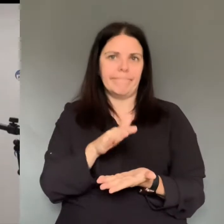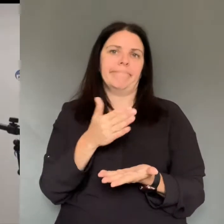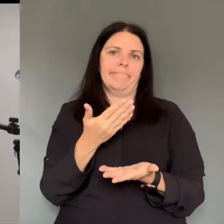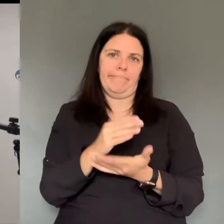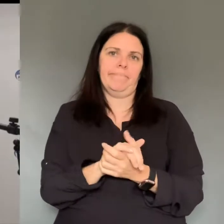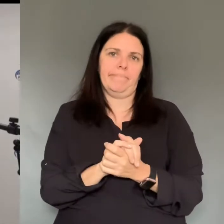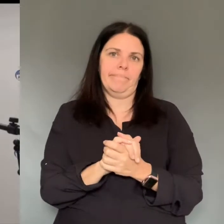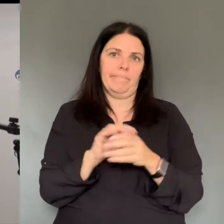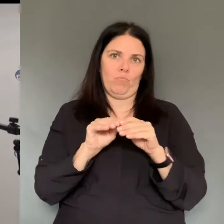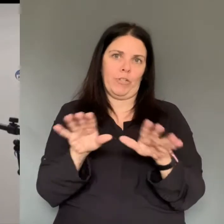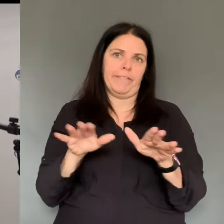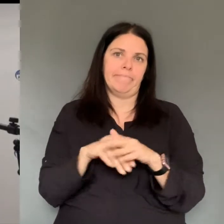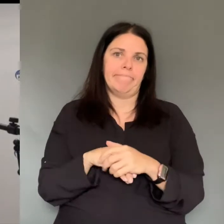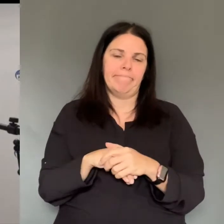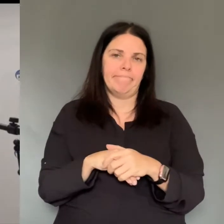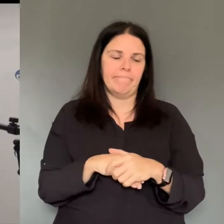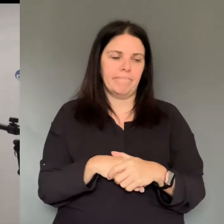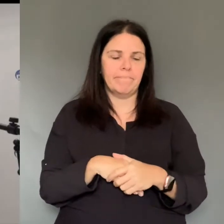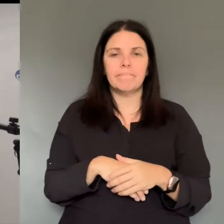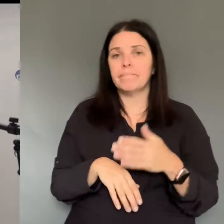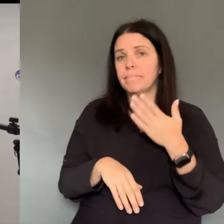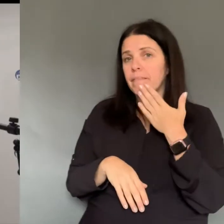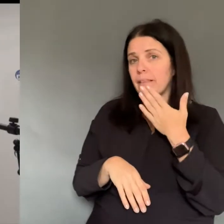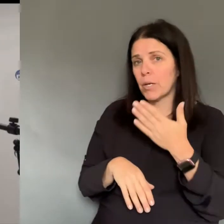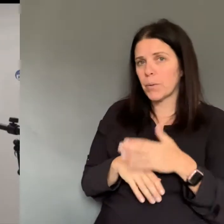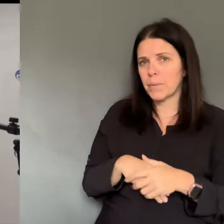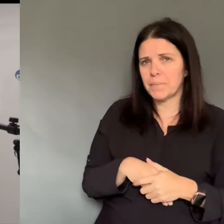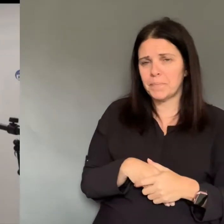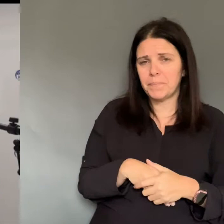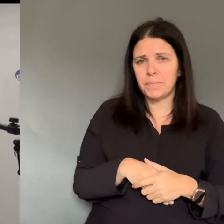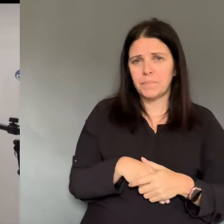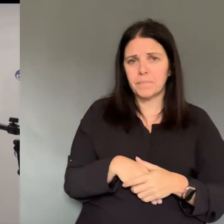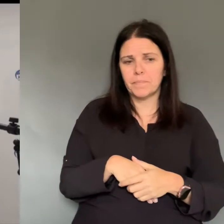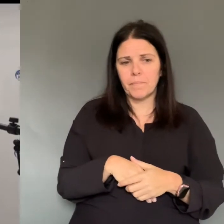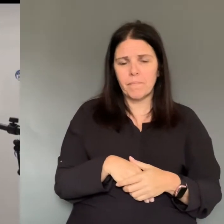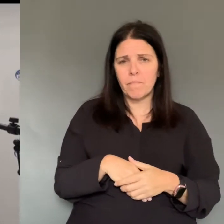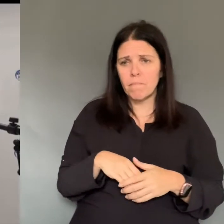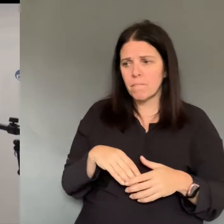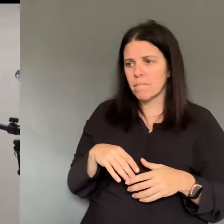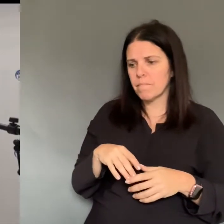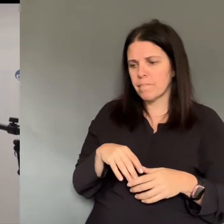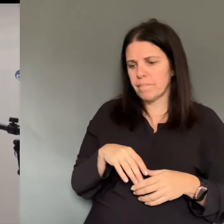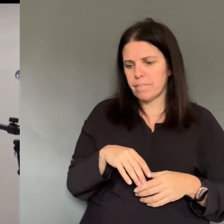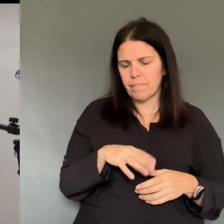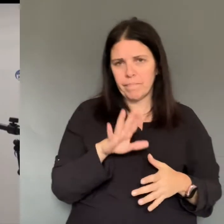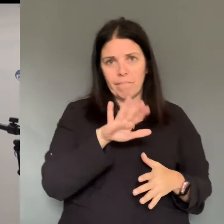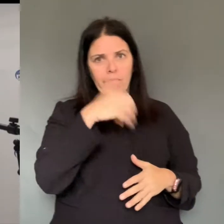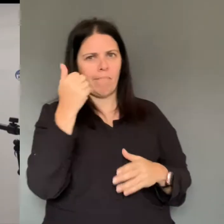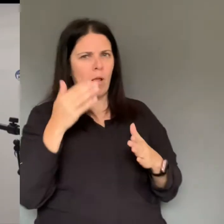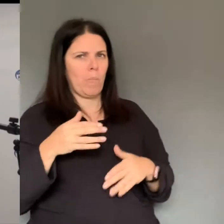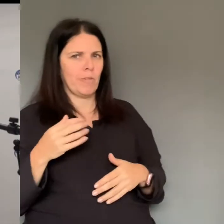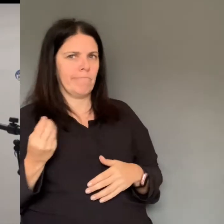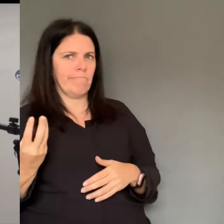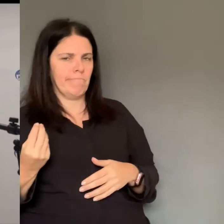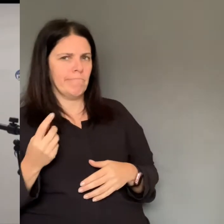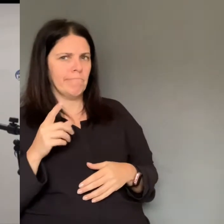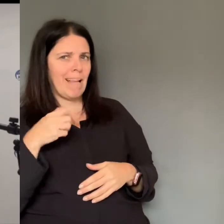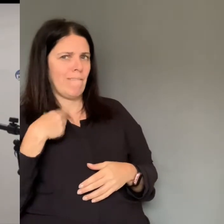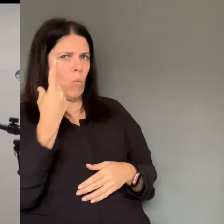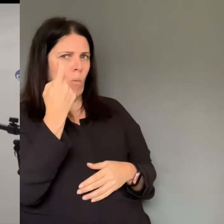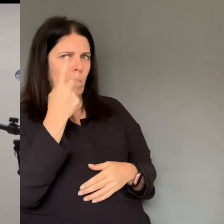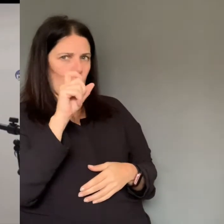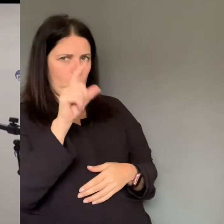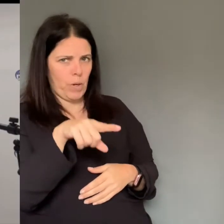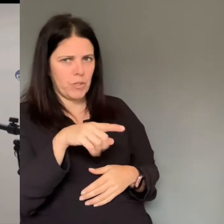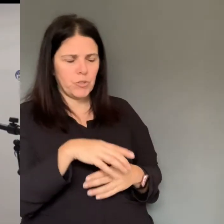On the spot testing kits is how they're being described, and I don't know if there's anything similar floating around on our side of the border.